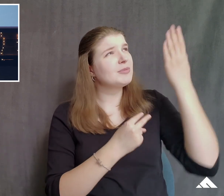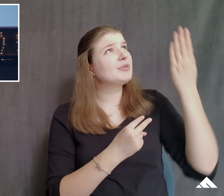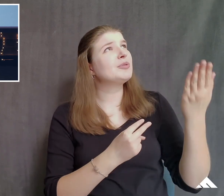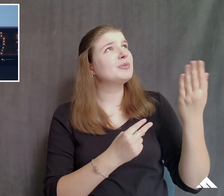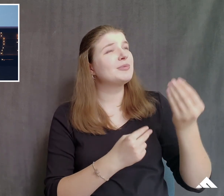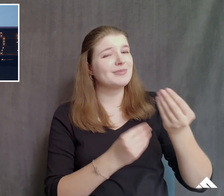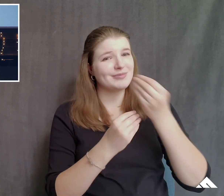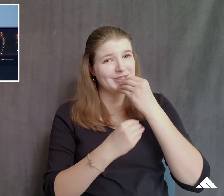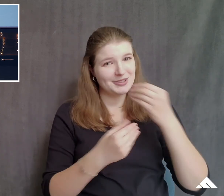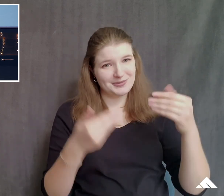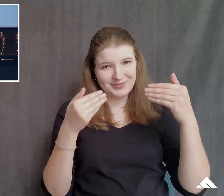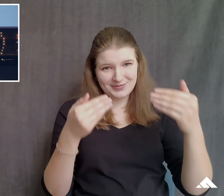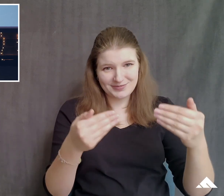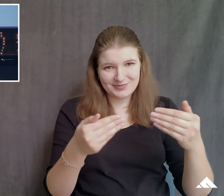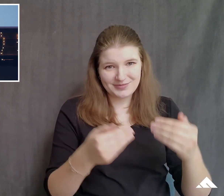together.